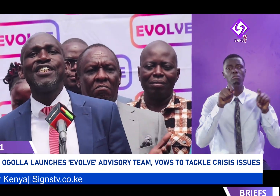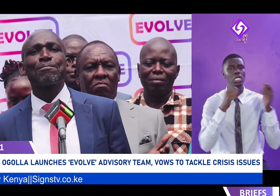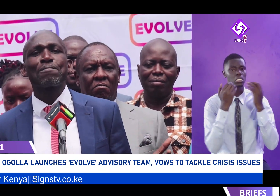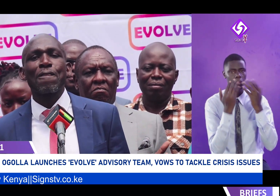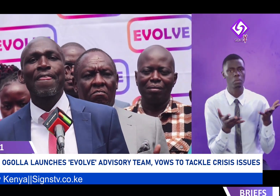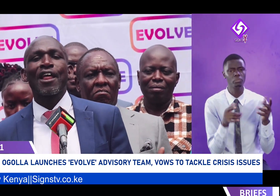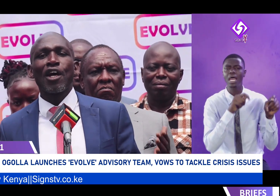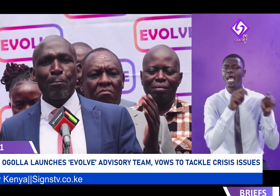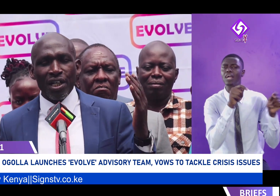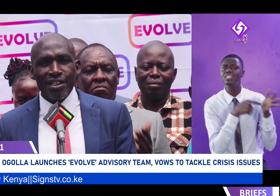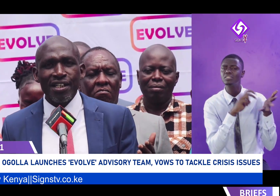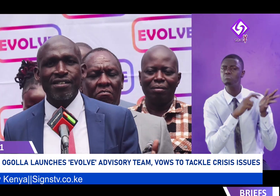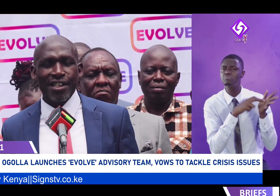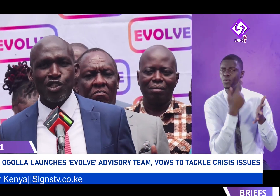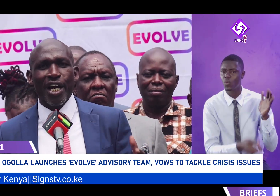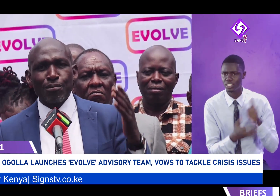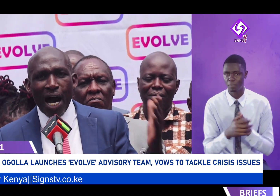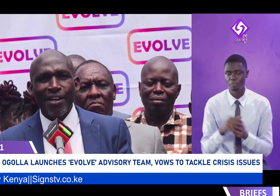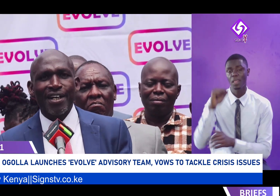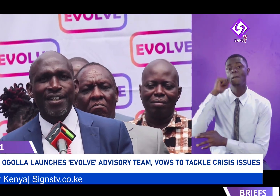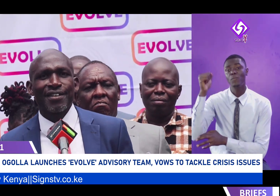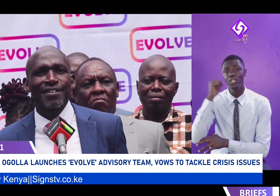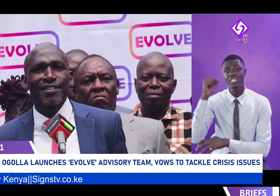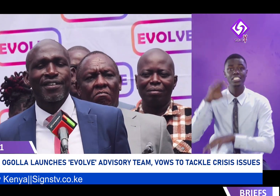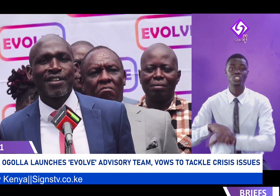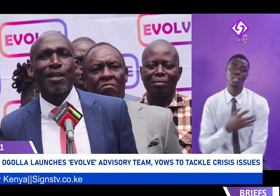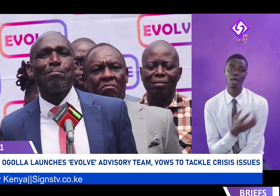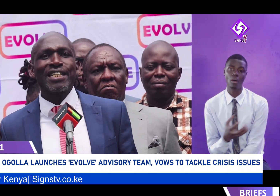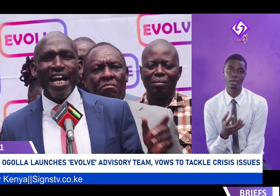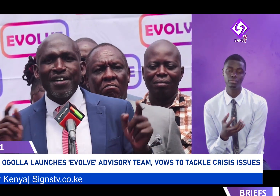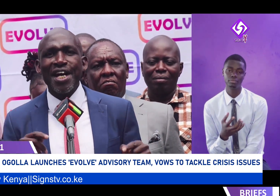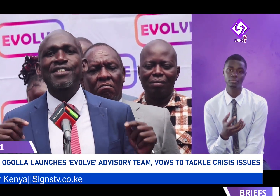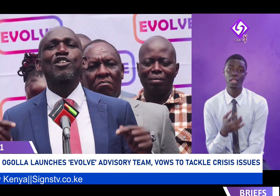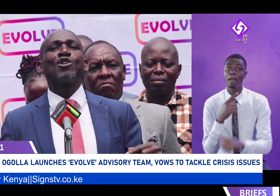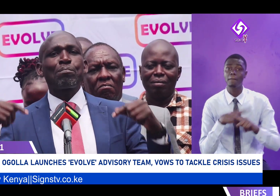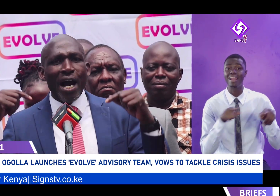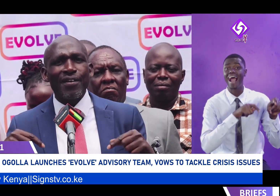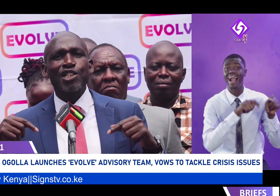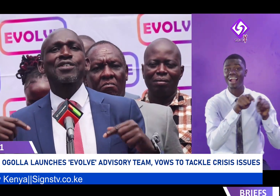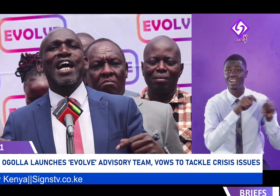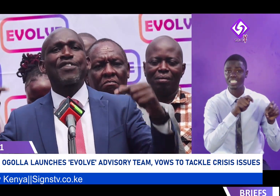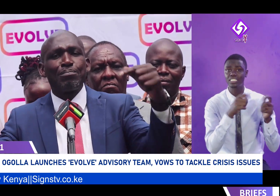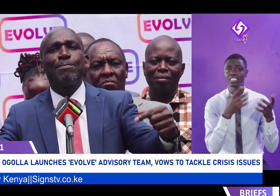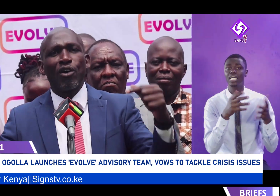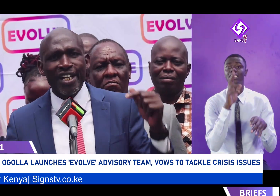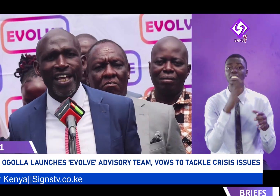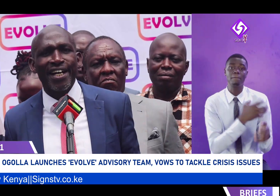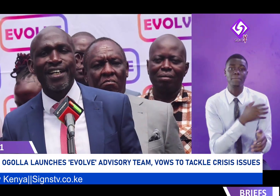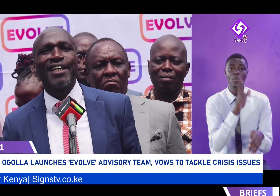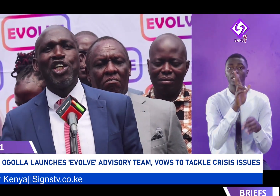nini? Politics is to get power. But governance is to use power to serve the people of Kenya.